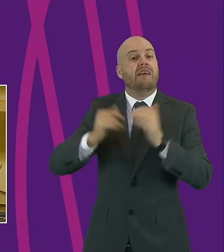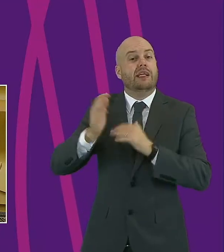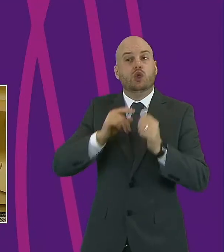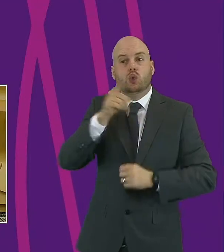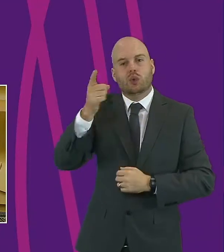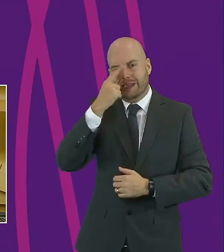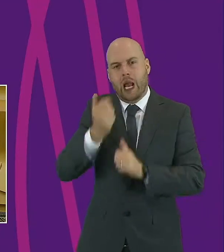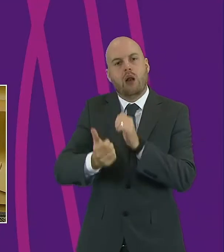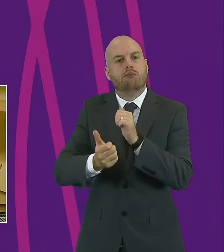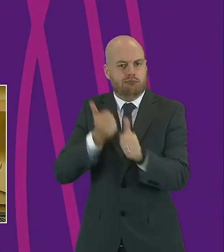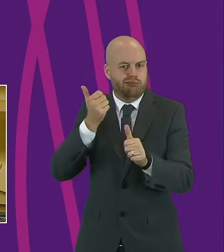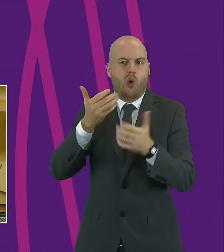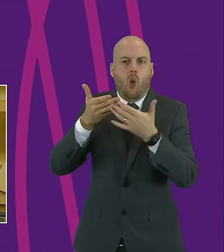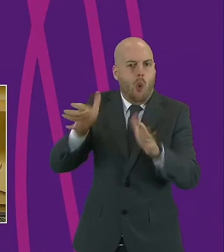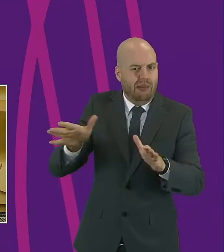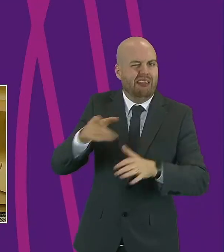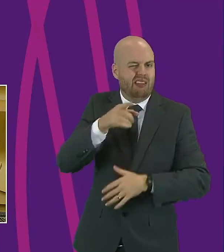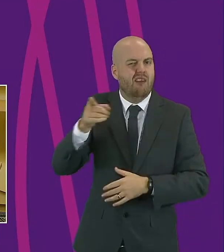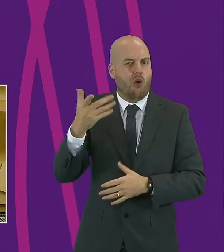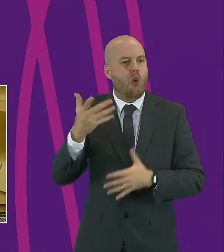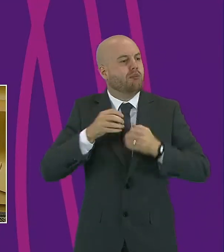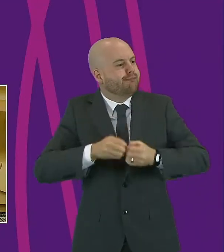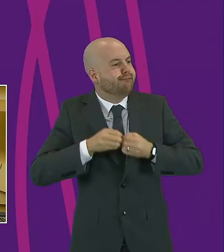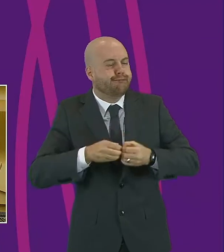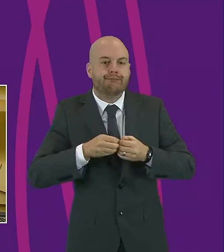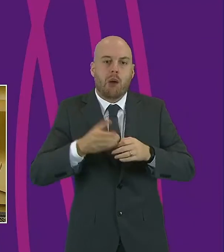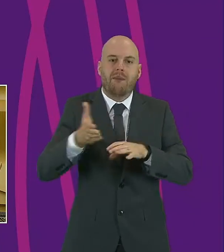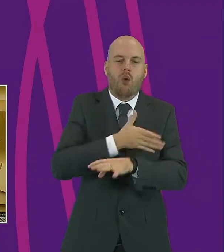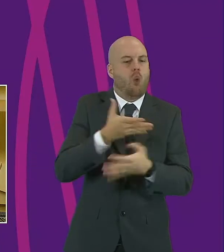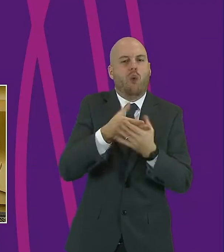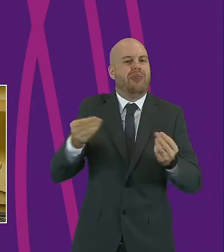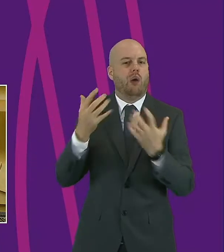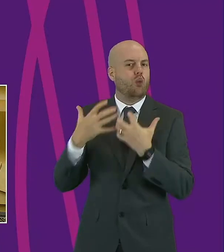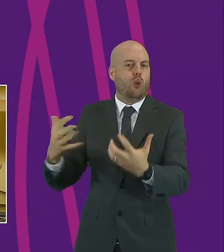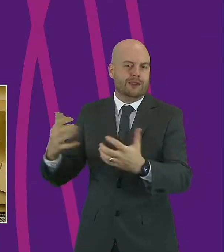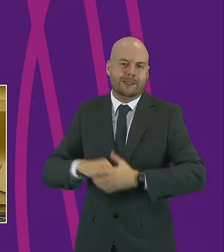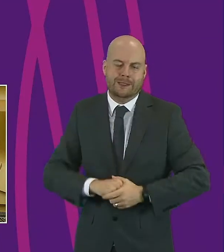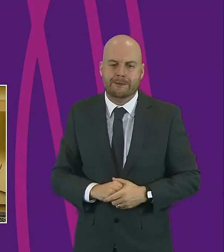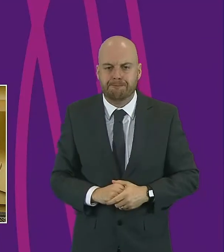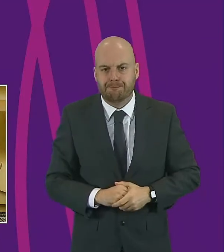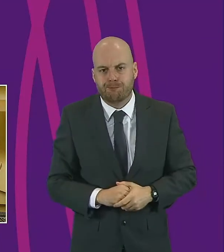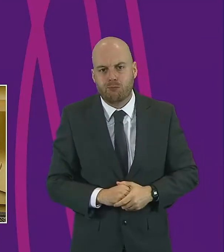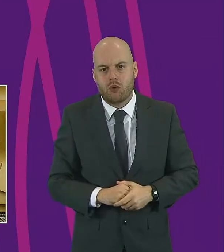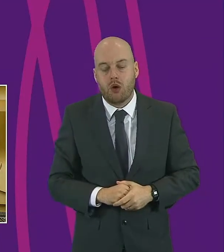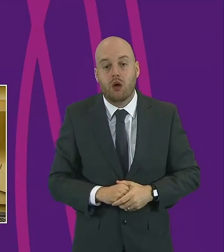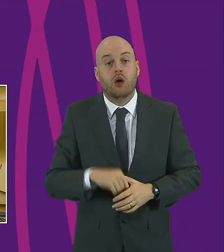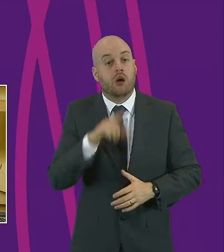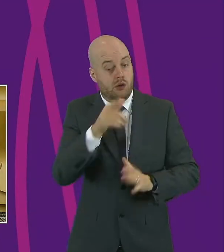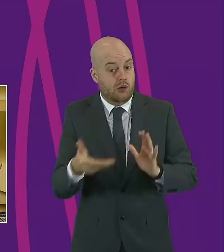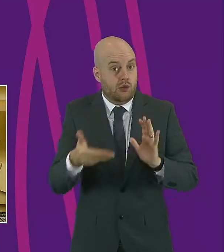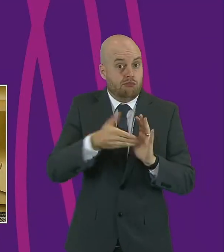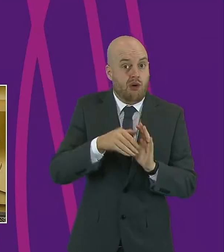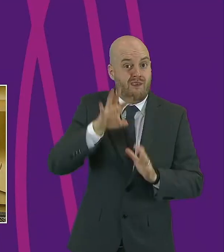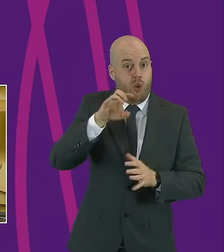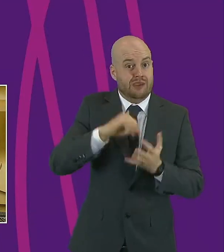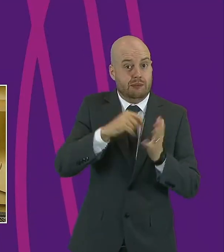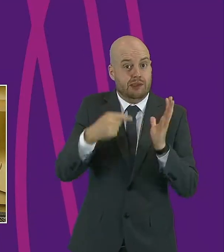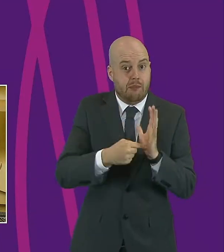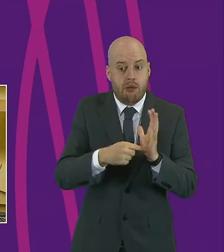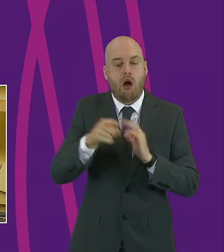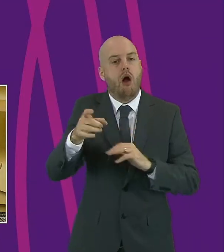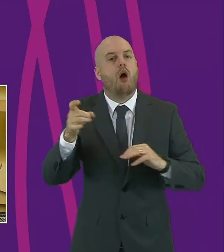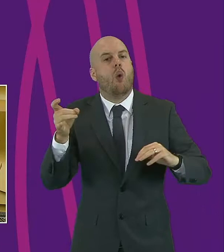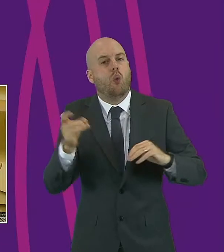August. Finally, we hope that from 14 September, wedding and civil partnership receptions and funeral wakes will be able to take place with